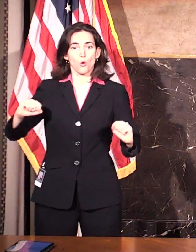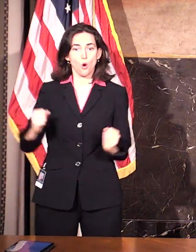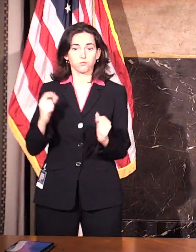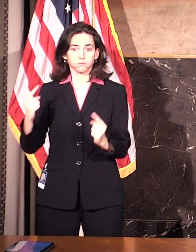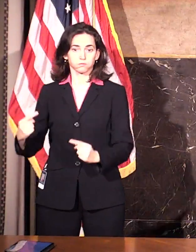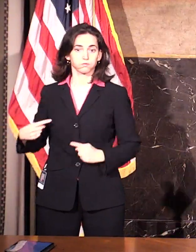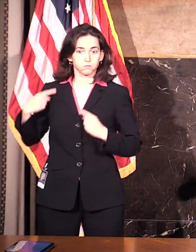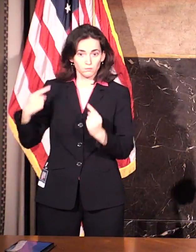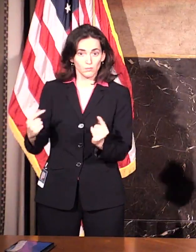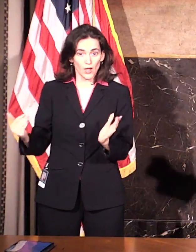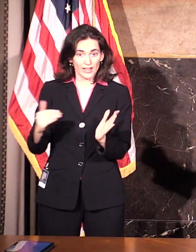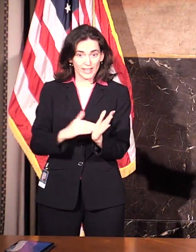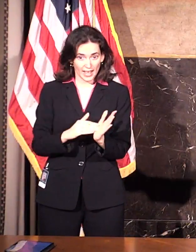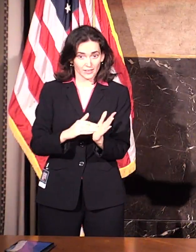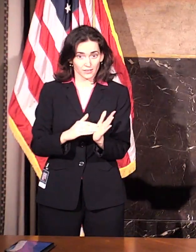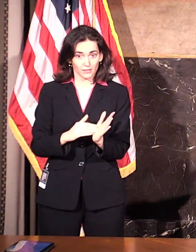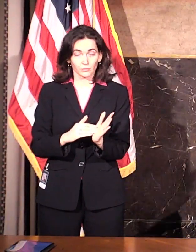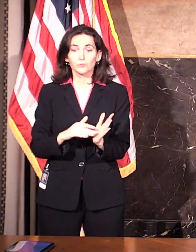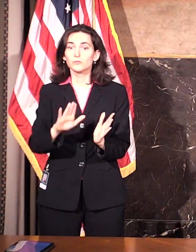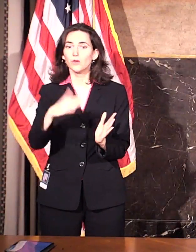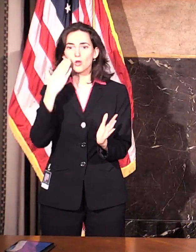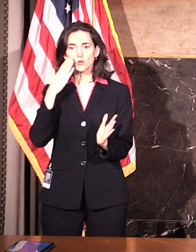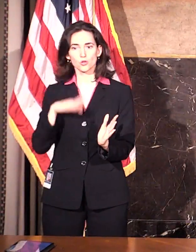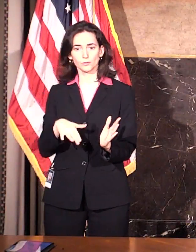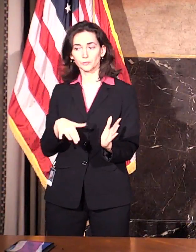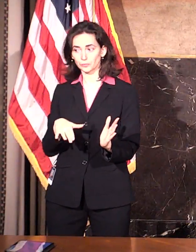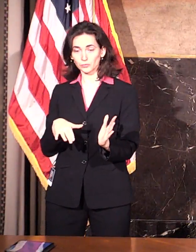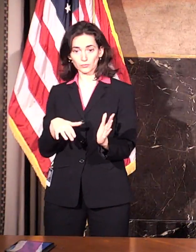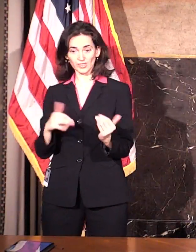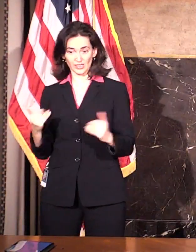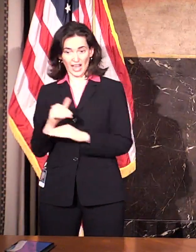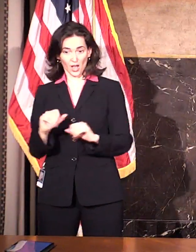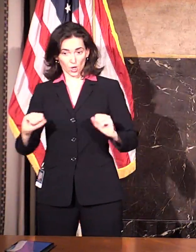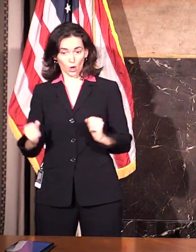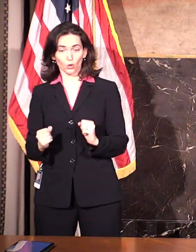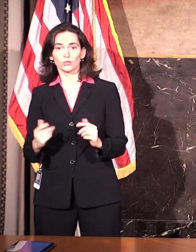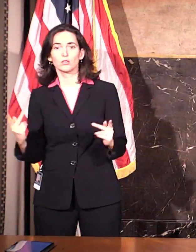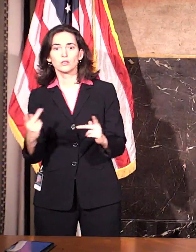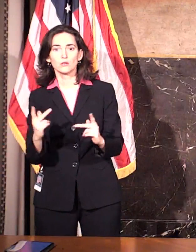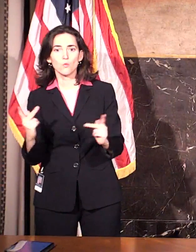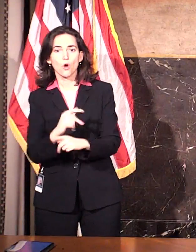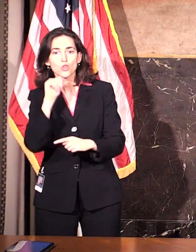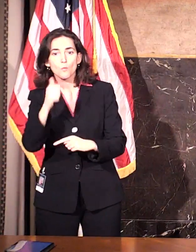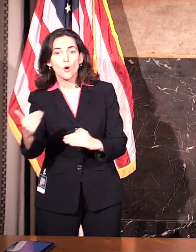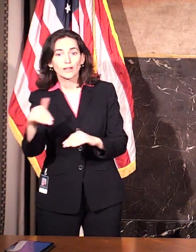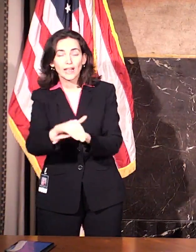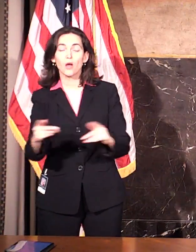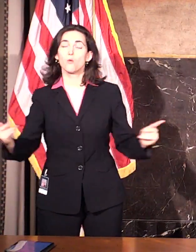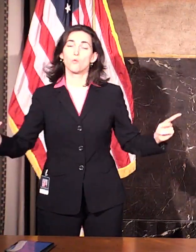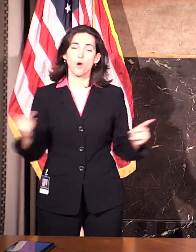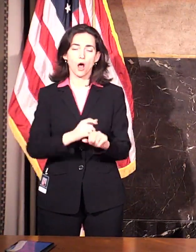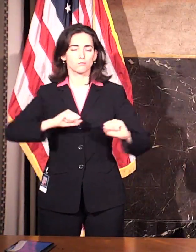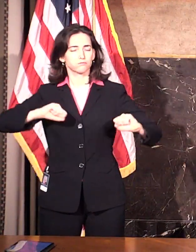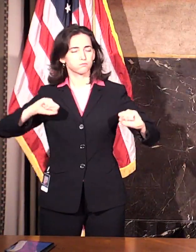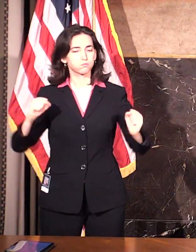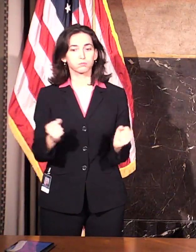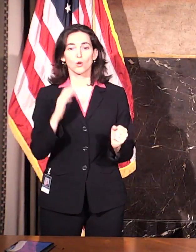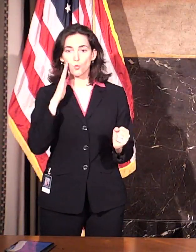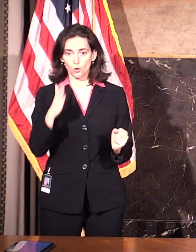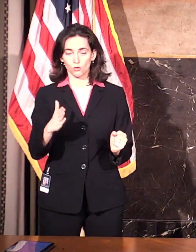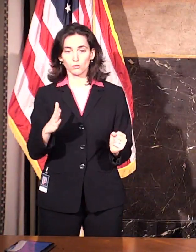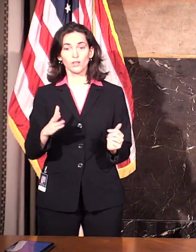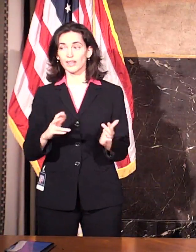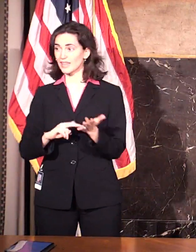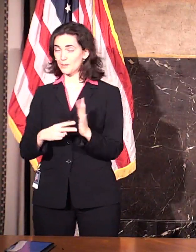Louisiana again, and actually even colder tomorrow night. So this weather system is going to be with us until